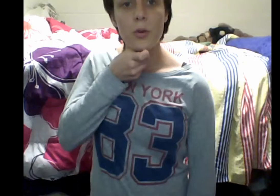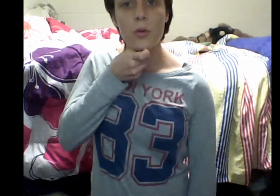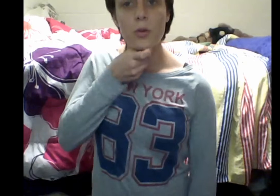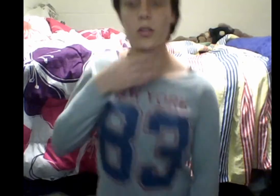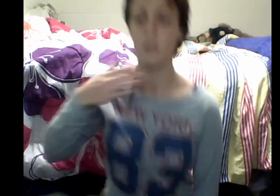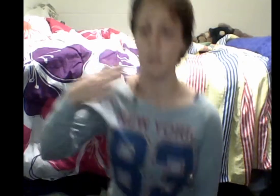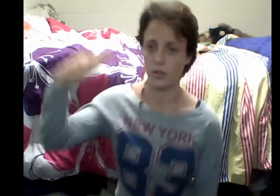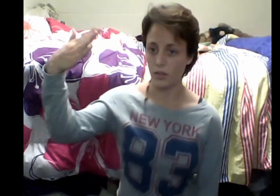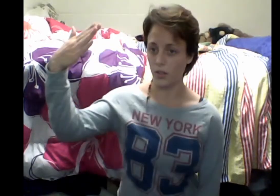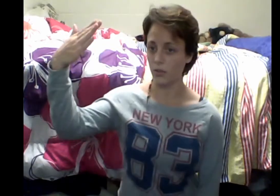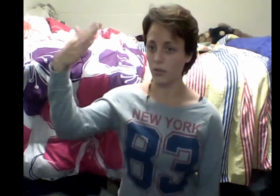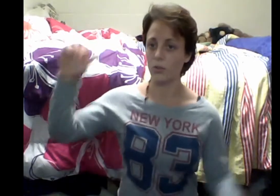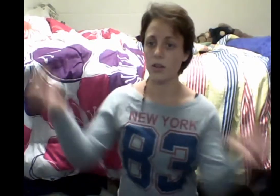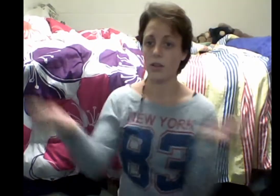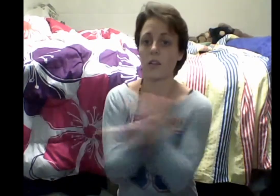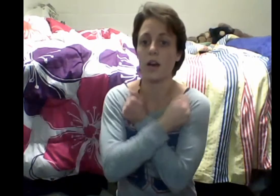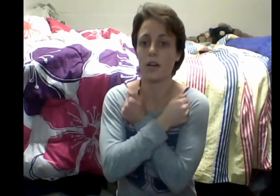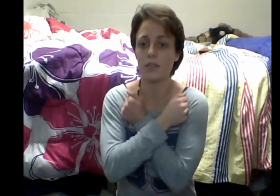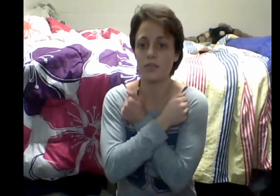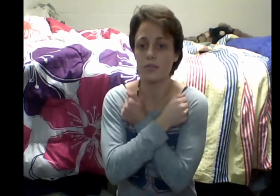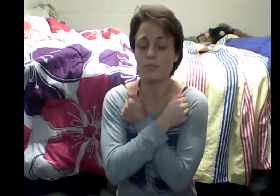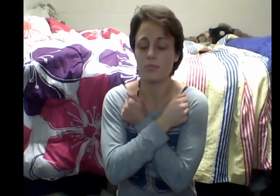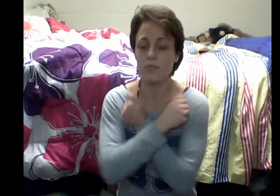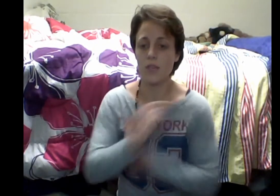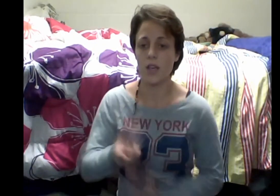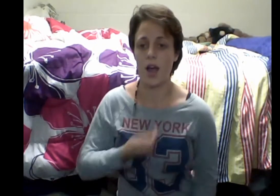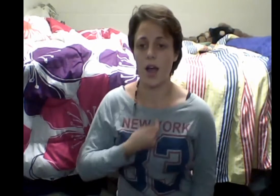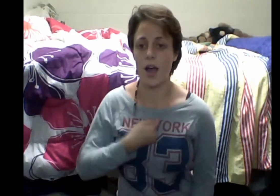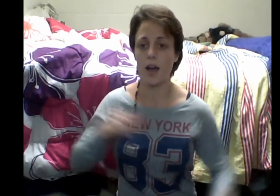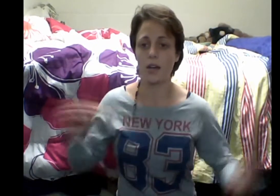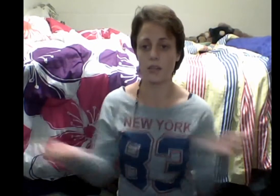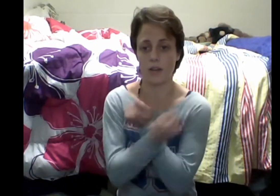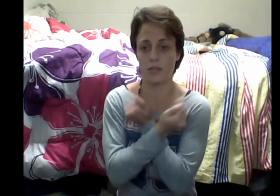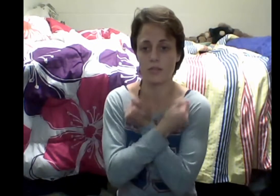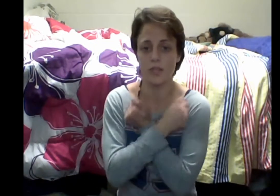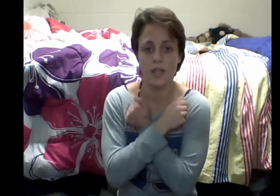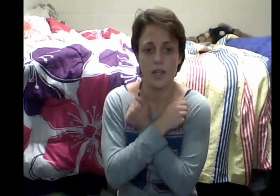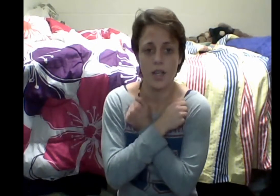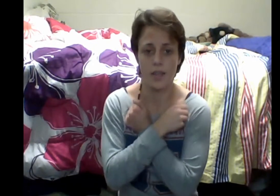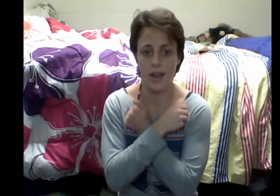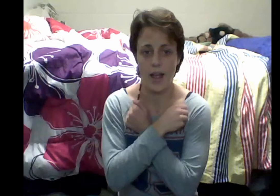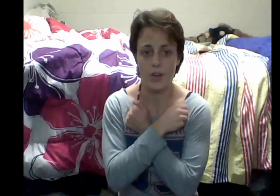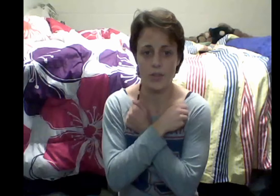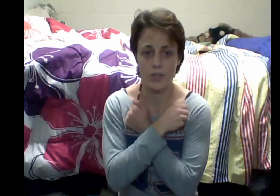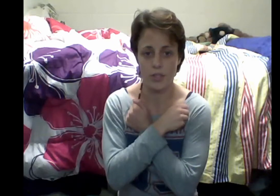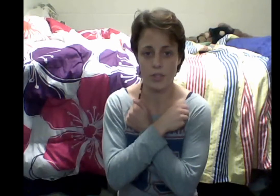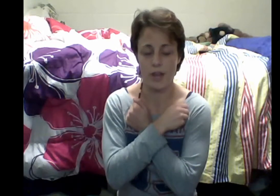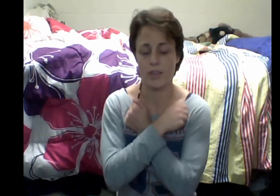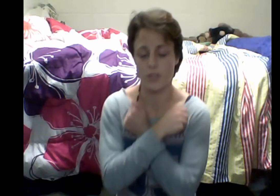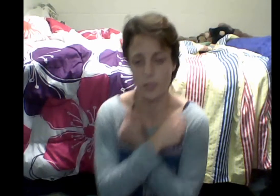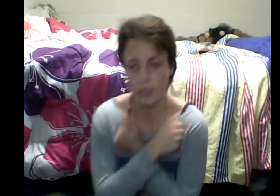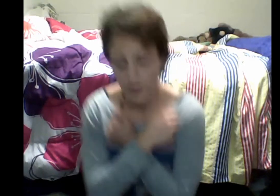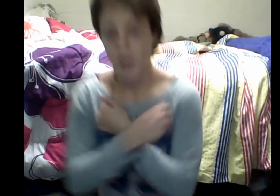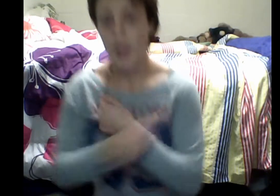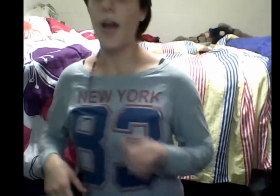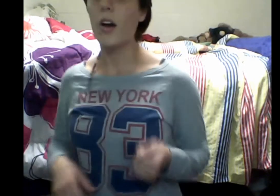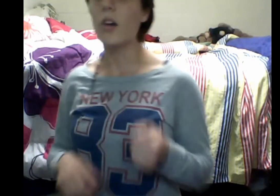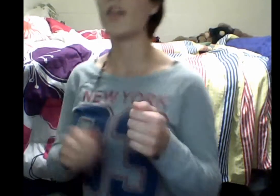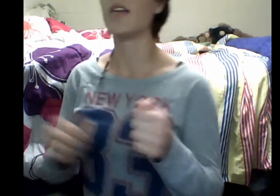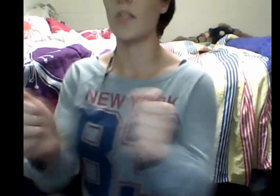who you love, I'll love. And then how you serve, I'll serve. How is you take